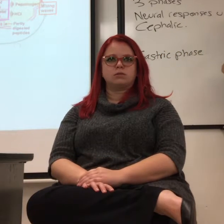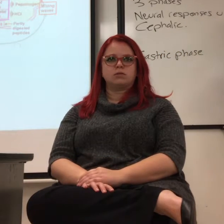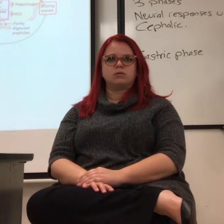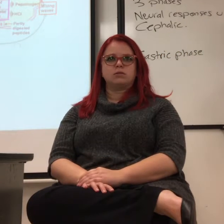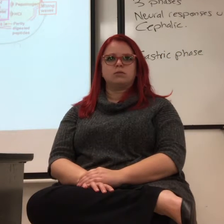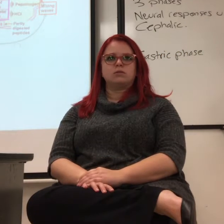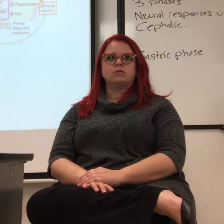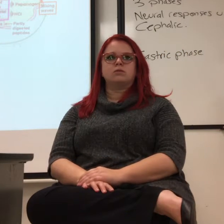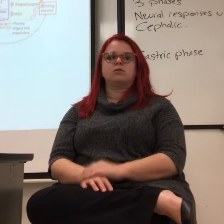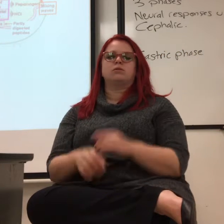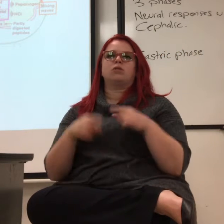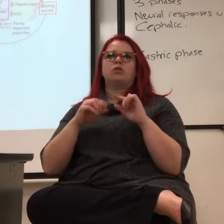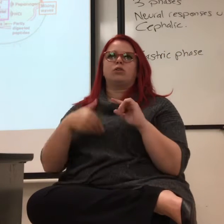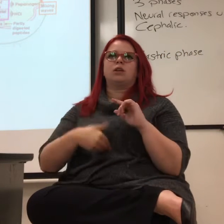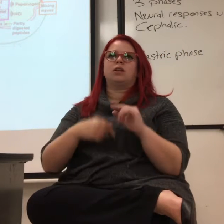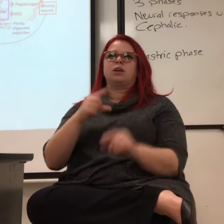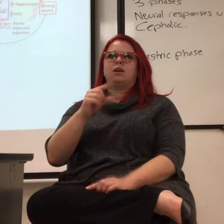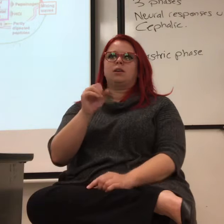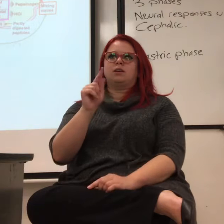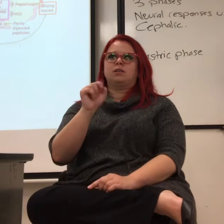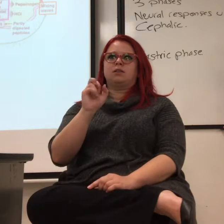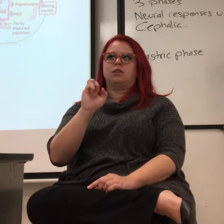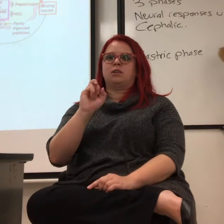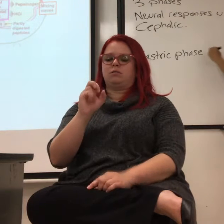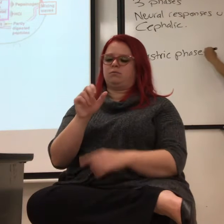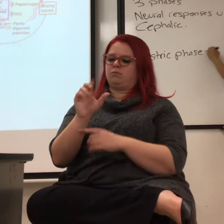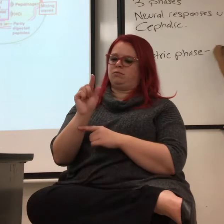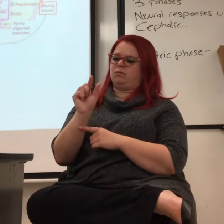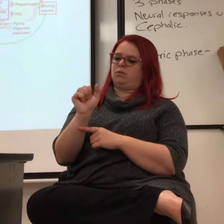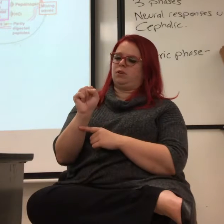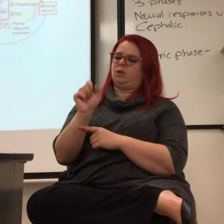In the gastric phase, you have a full stomach.